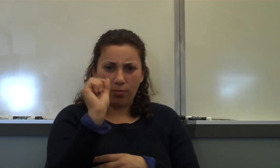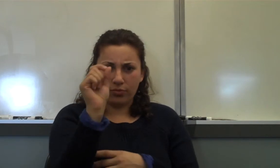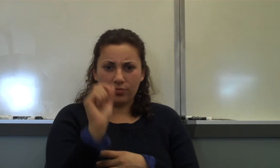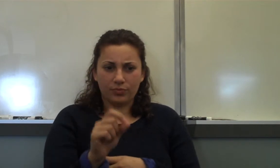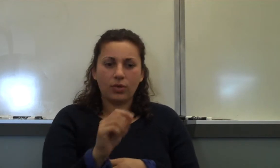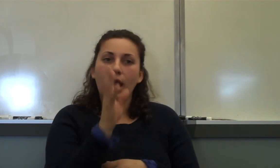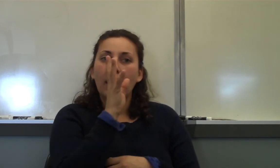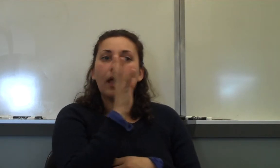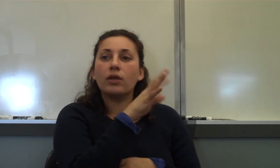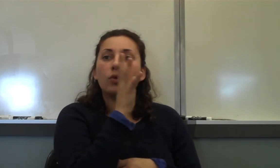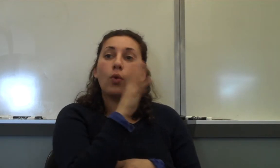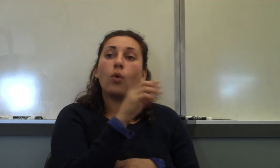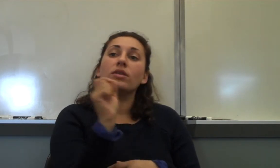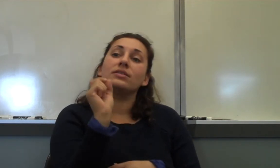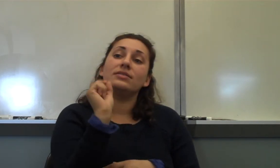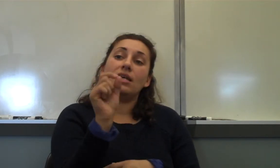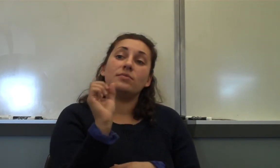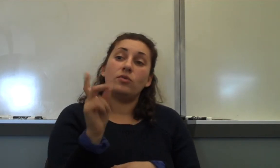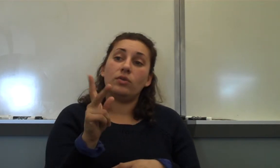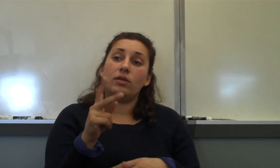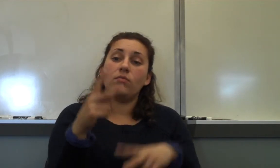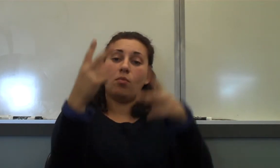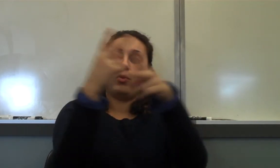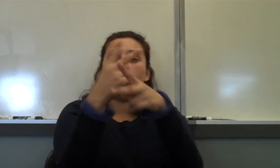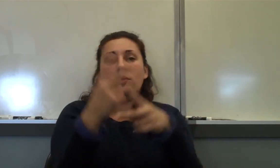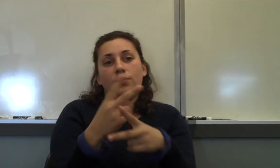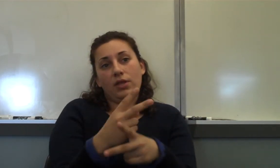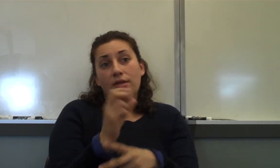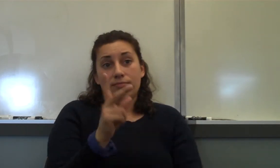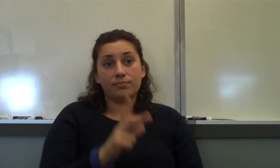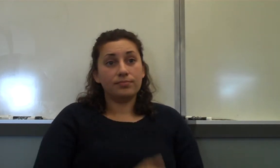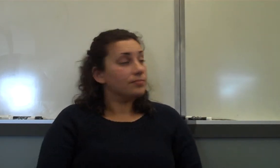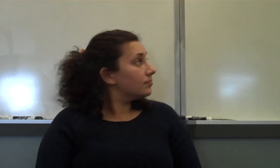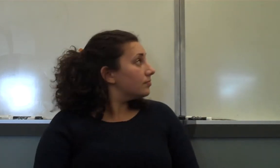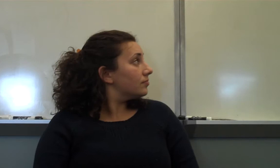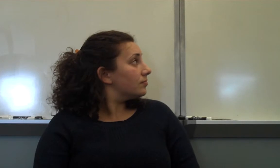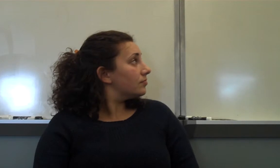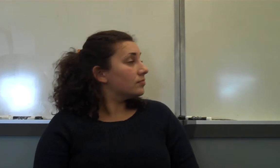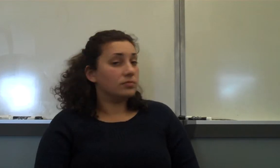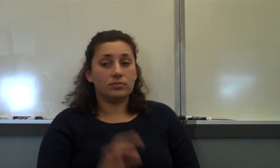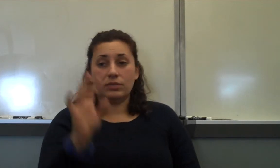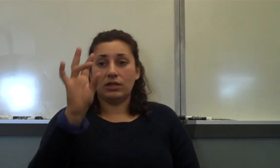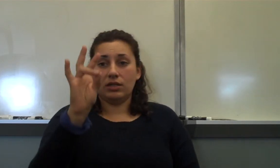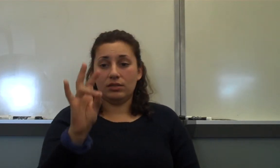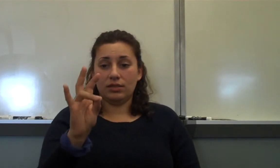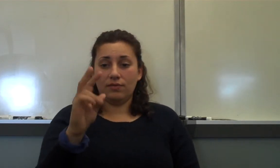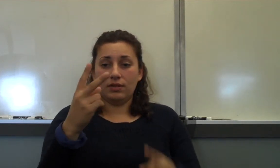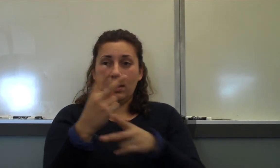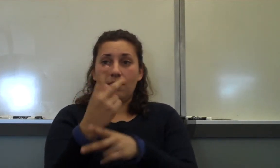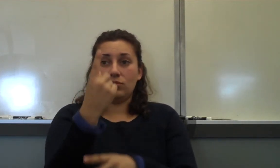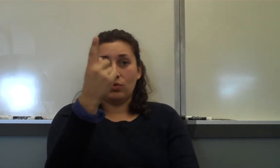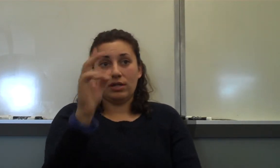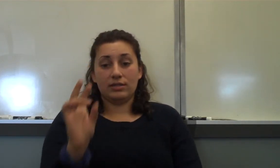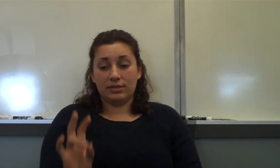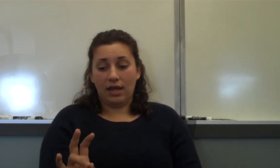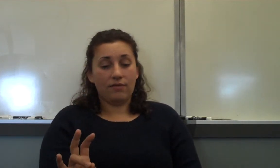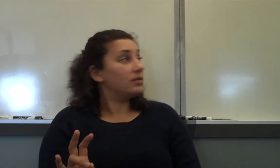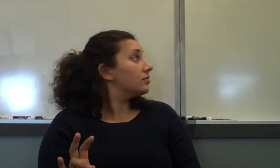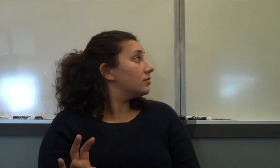ignore them and multiply what's there. So 7 times 1 is 7, and that's it. And 2 times 1